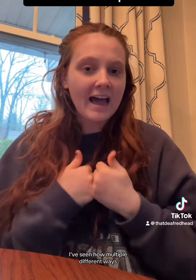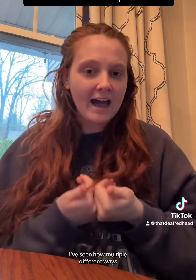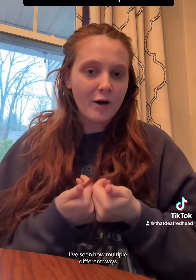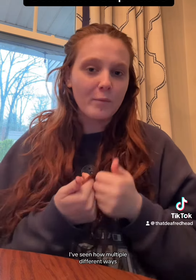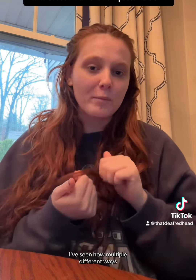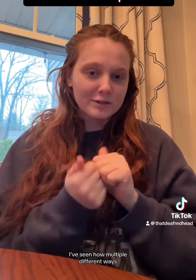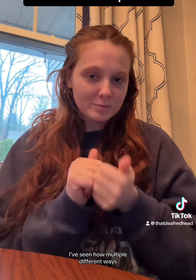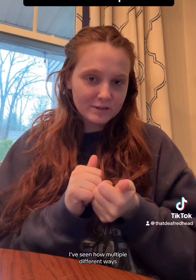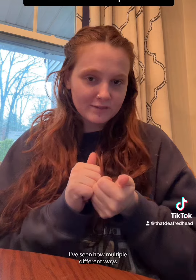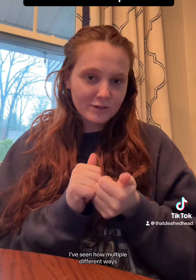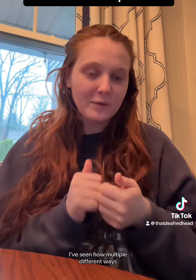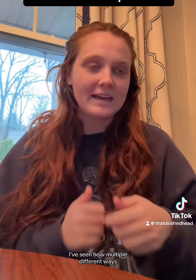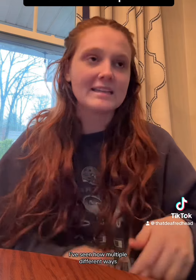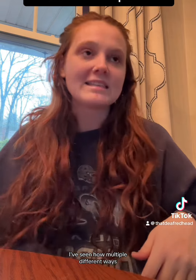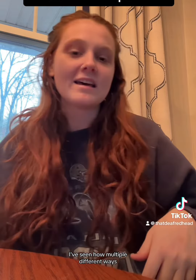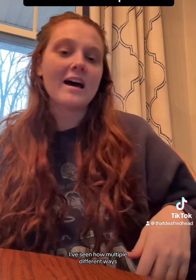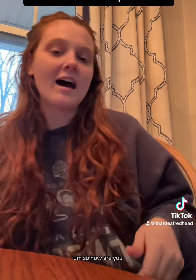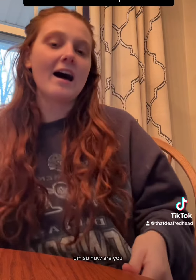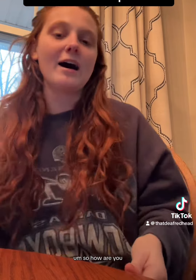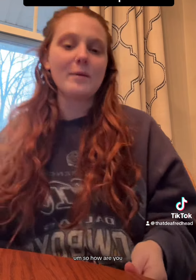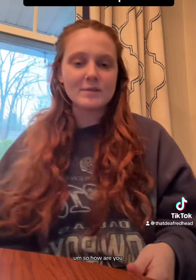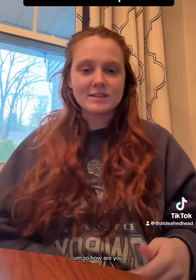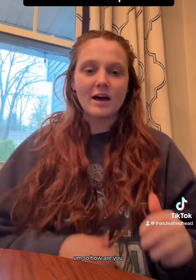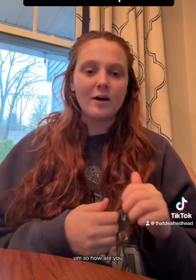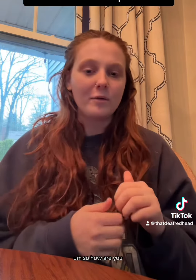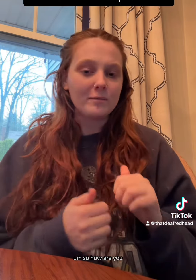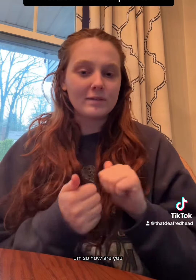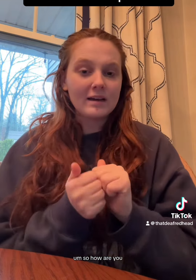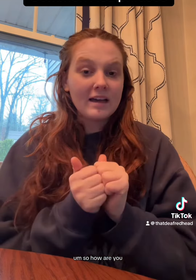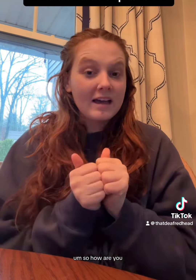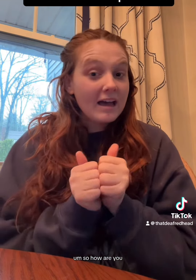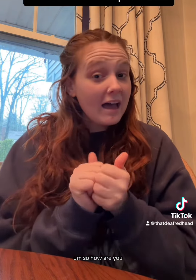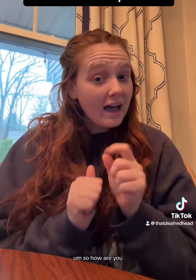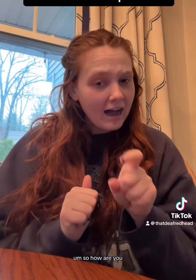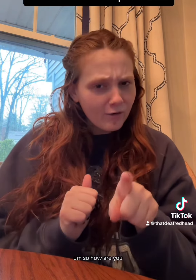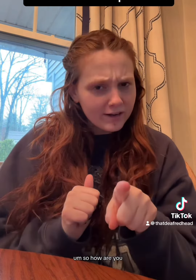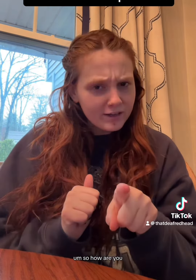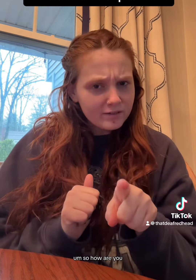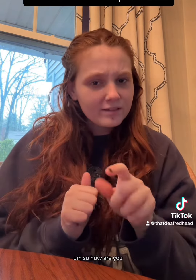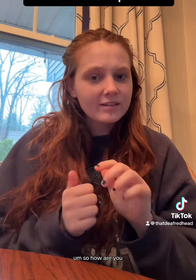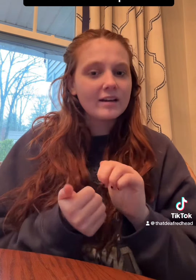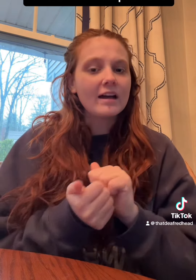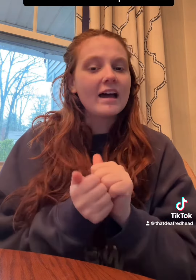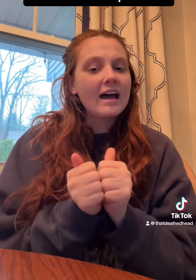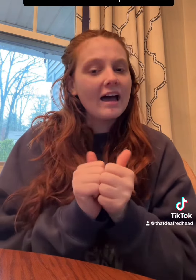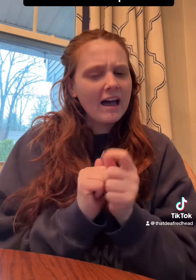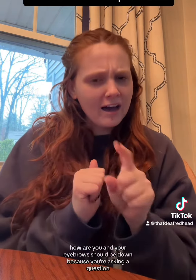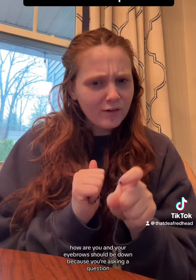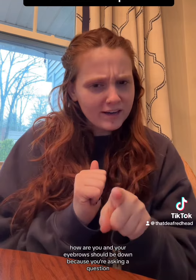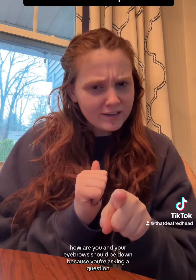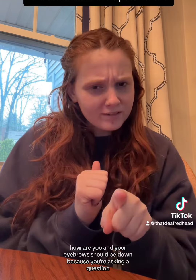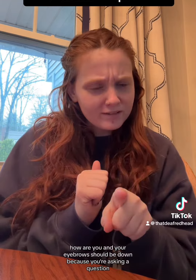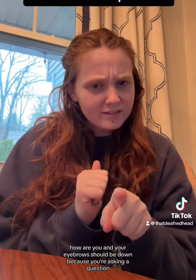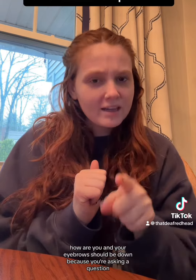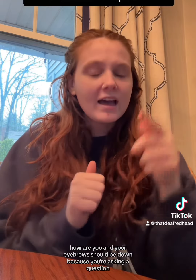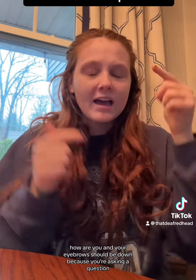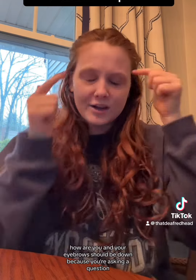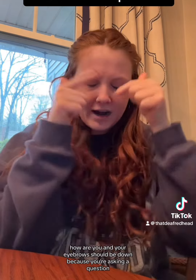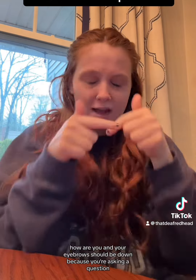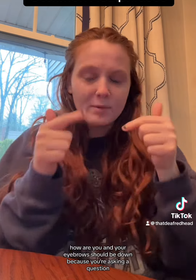how multiple different ways. So, how are you? How are you? And your eyebrows